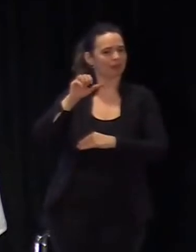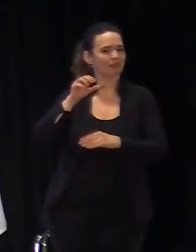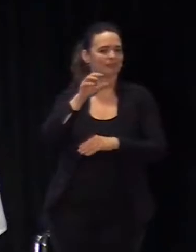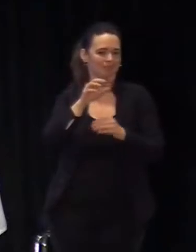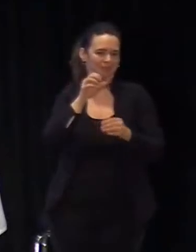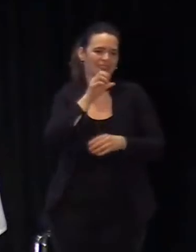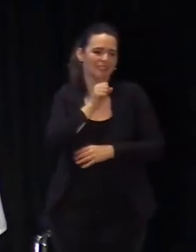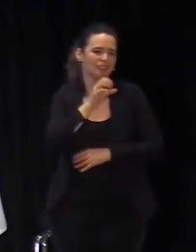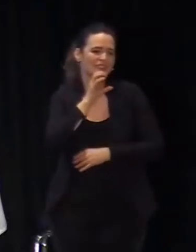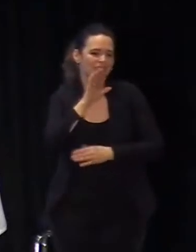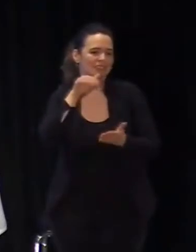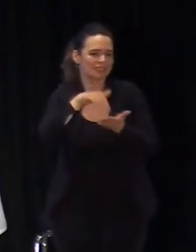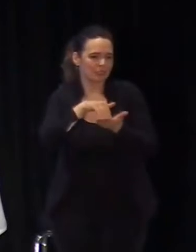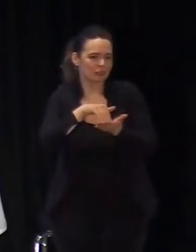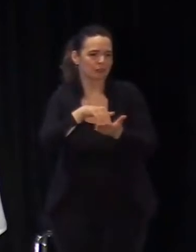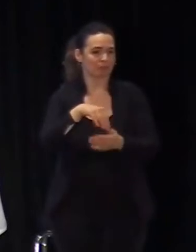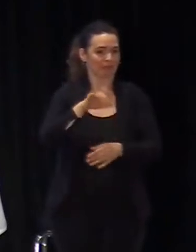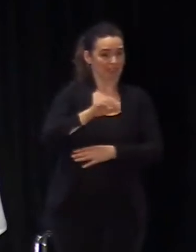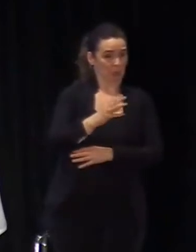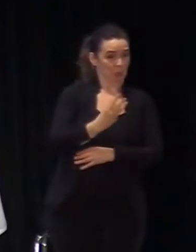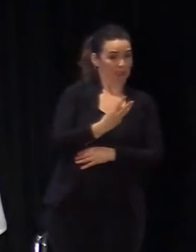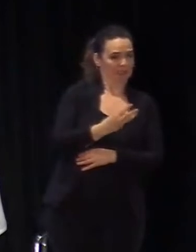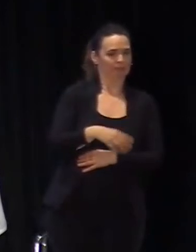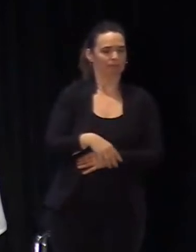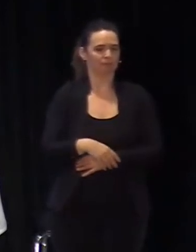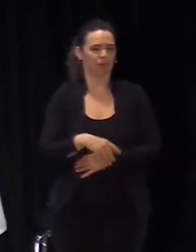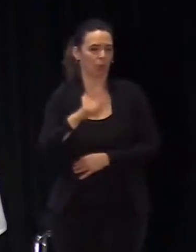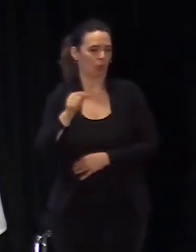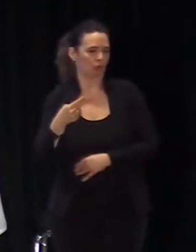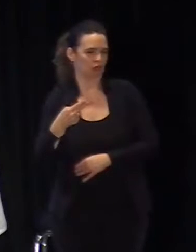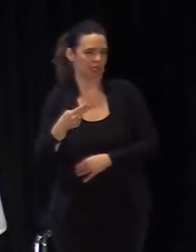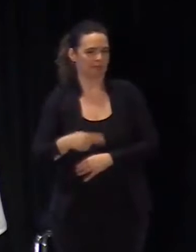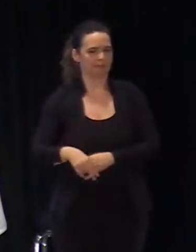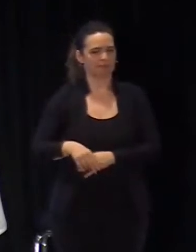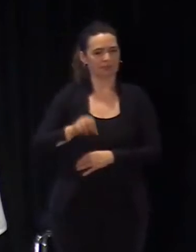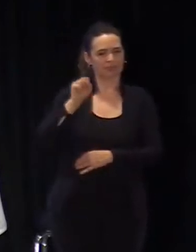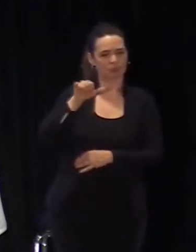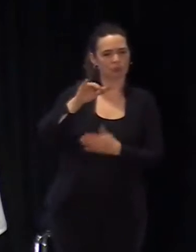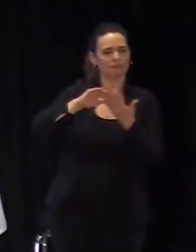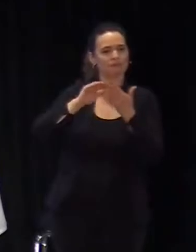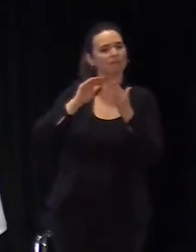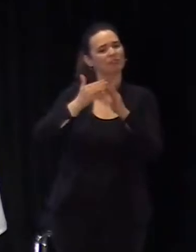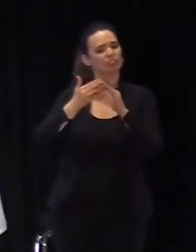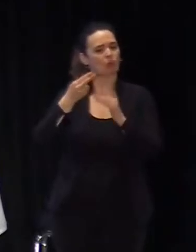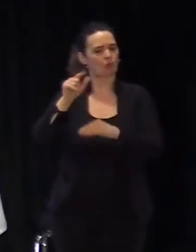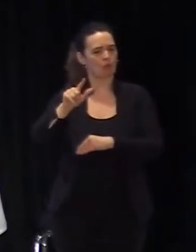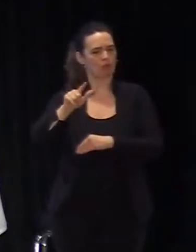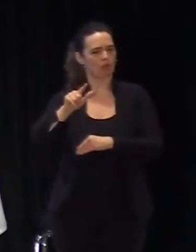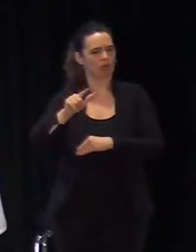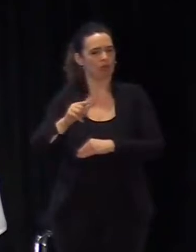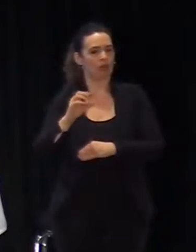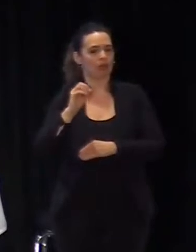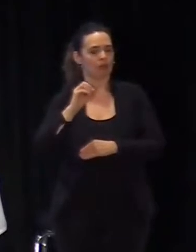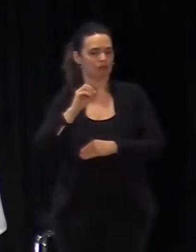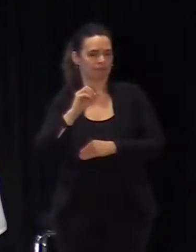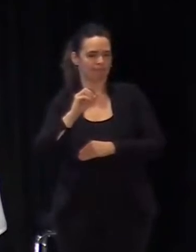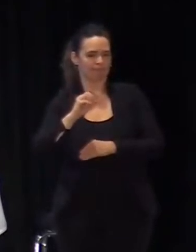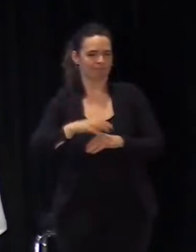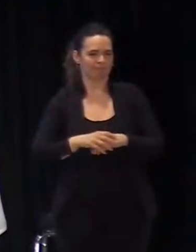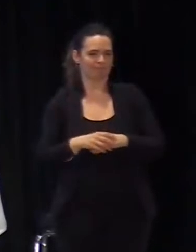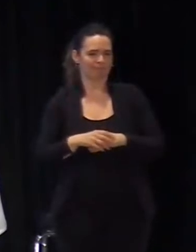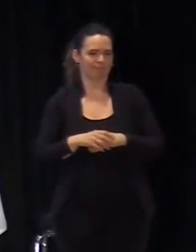District offices. Thursday will be East Syracuse Village Hall, Onondaga Town Hall. Friday will be